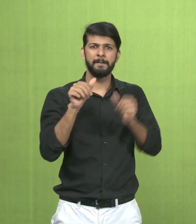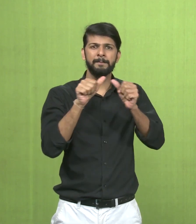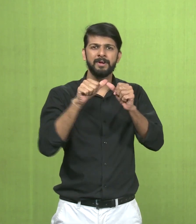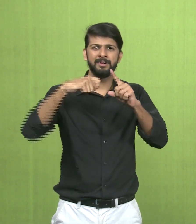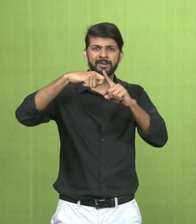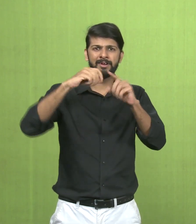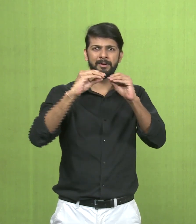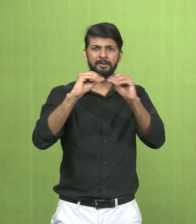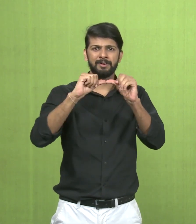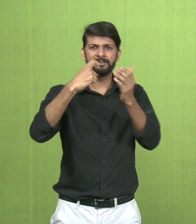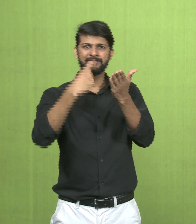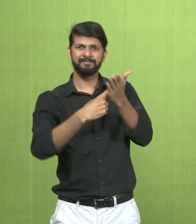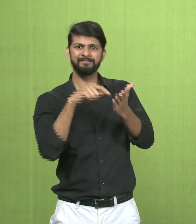Question number 4.